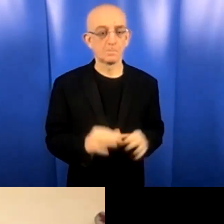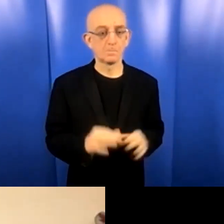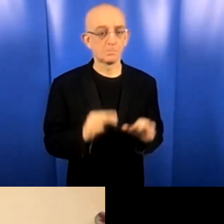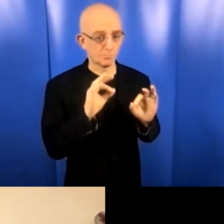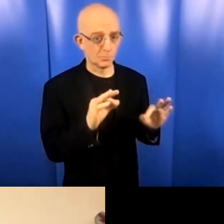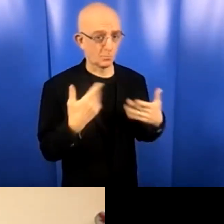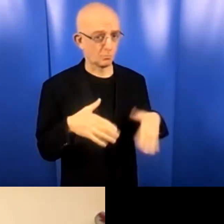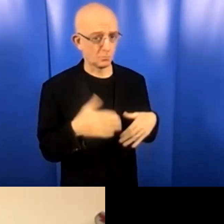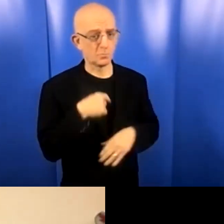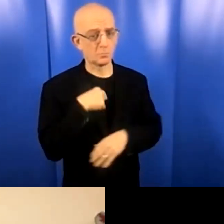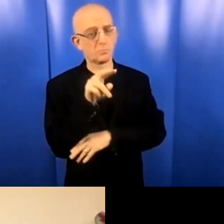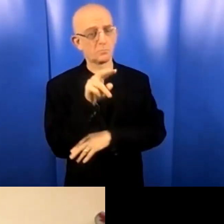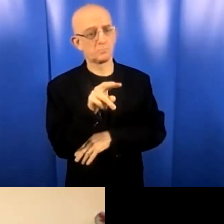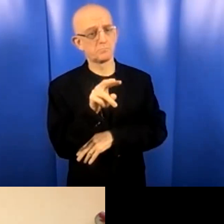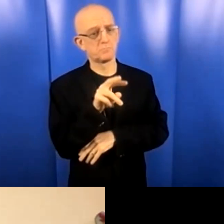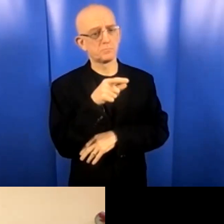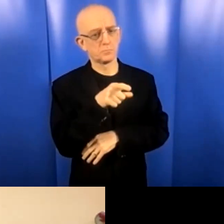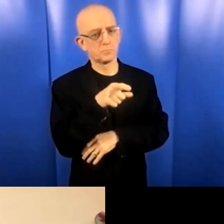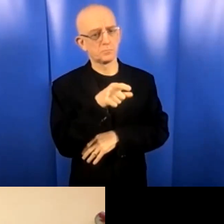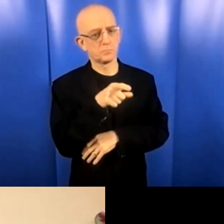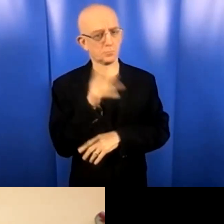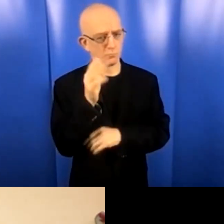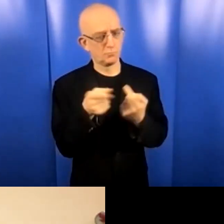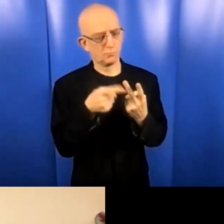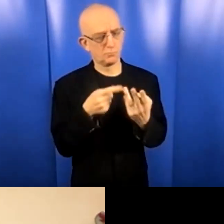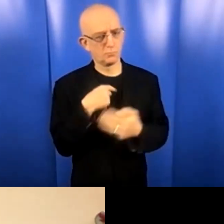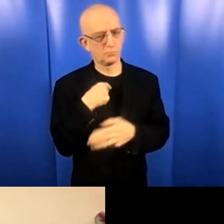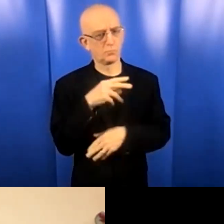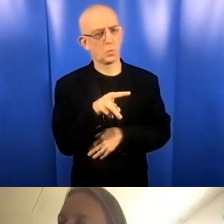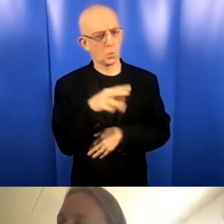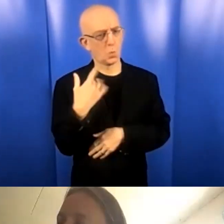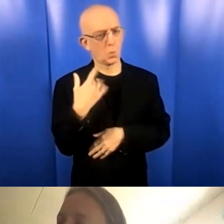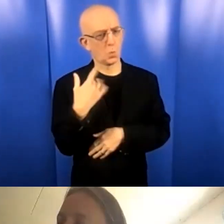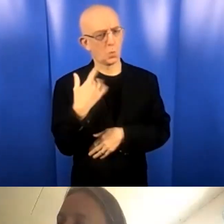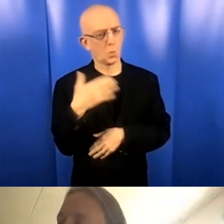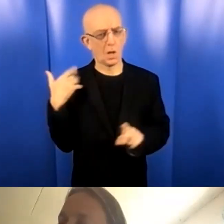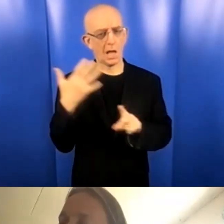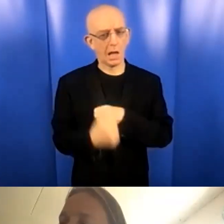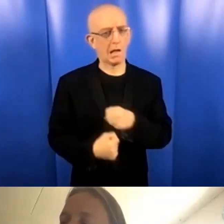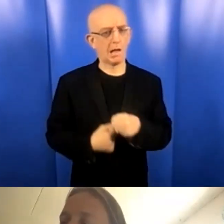you have many years of activity, and I love the way you're speaking about this issue.